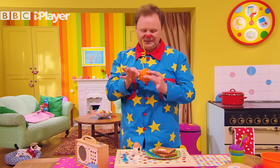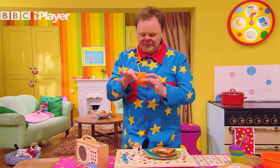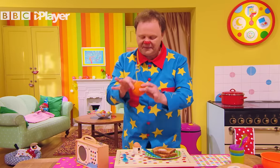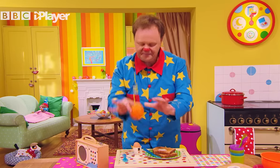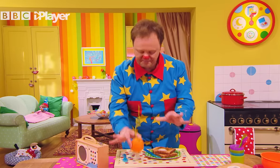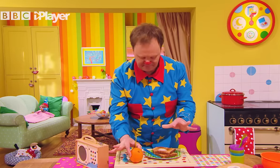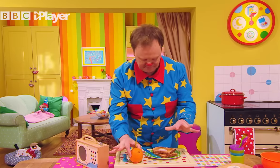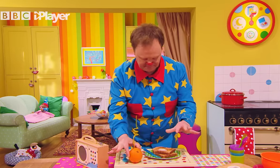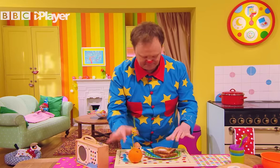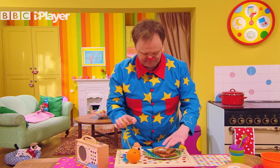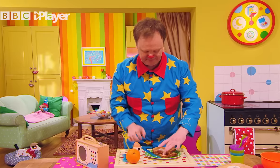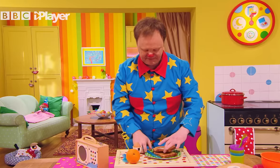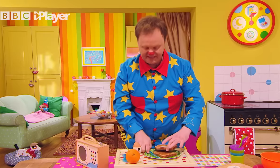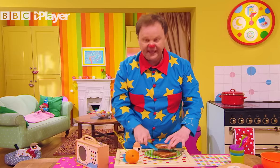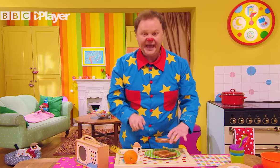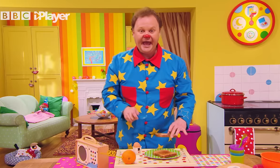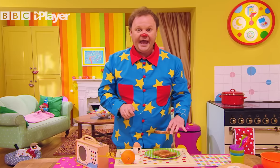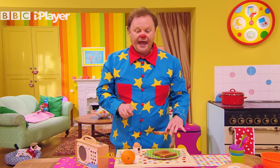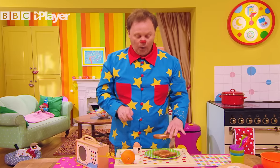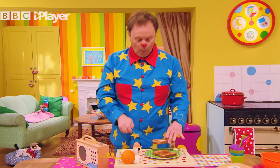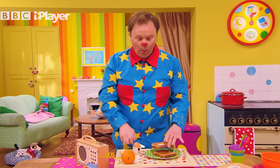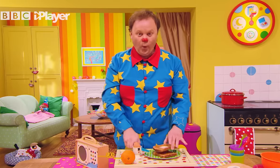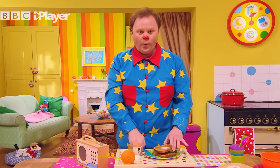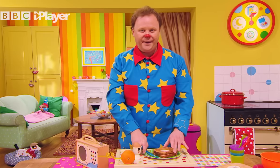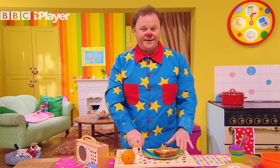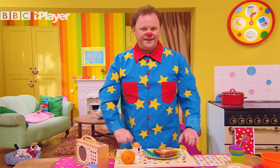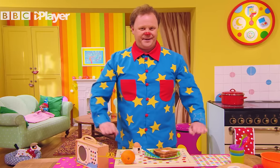What are you going to make next, Mr. Tumble?